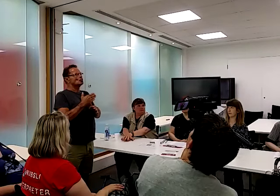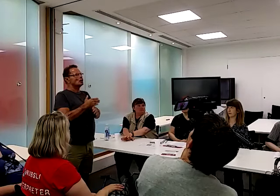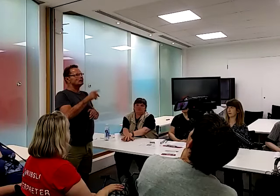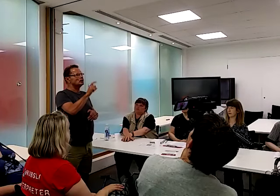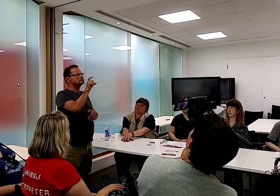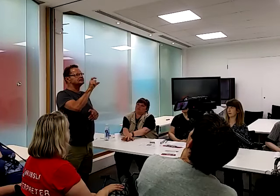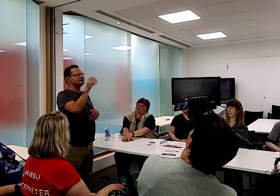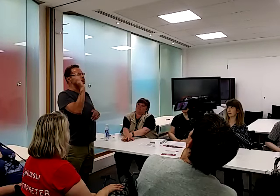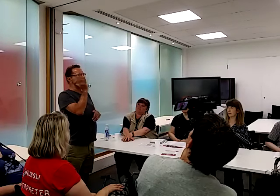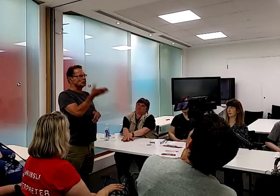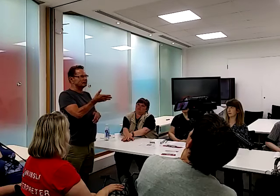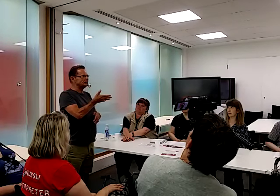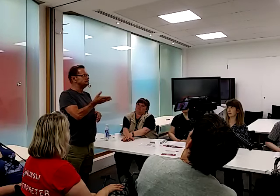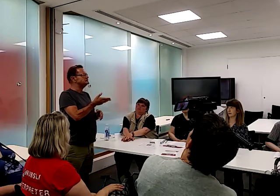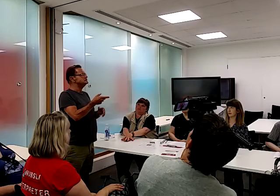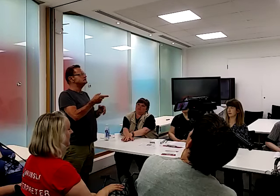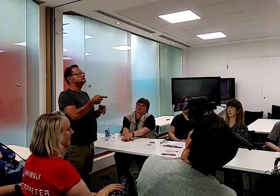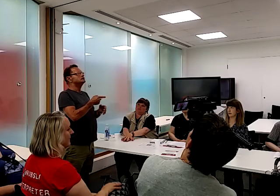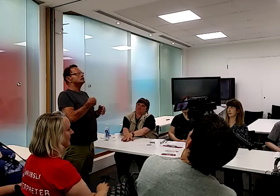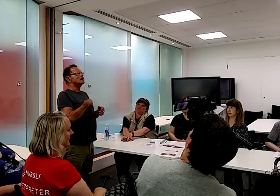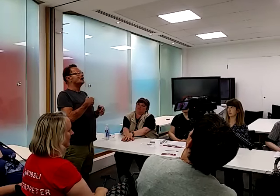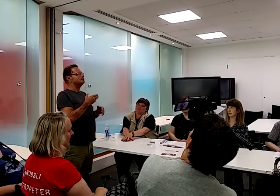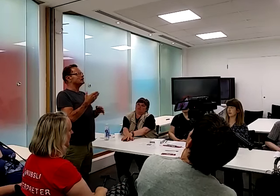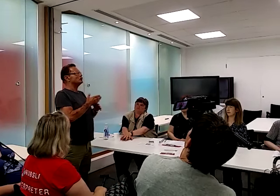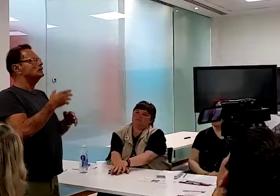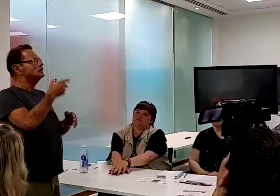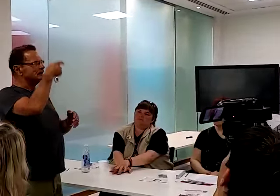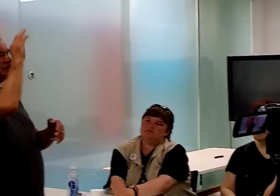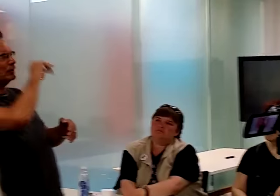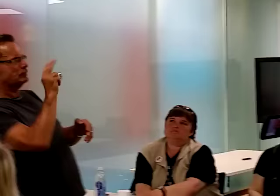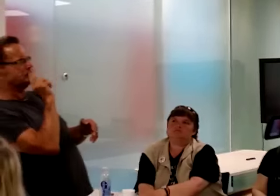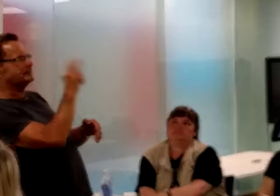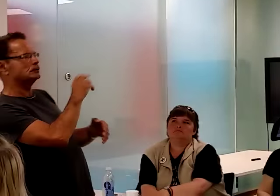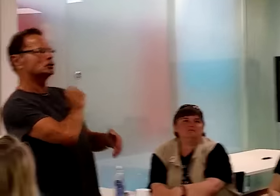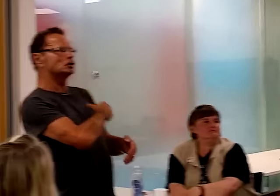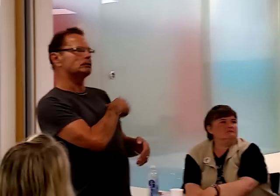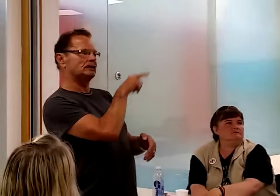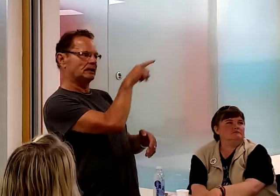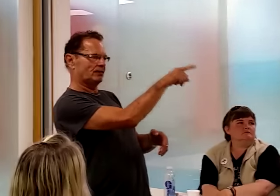Good evening, ladies and gentlemen. I used to work for the civil service